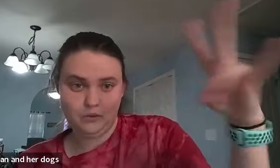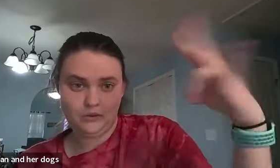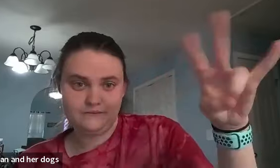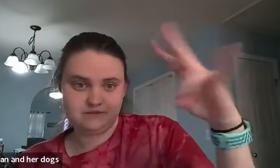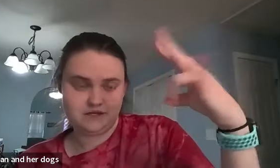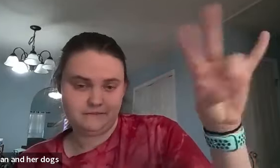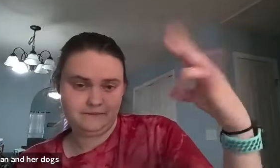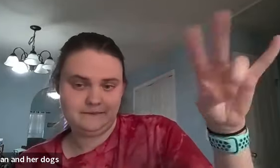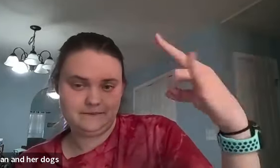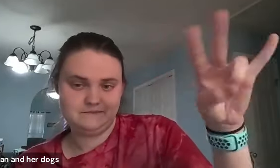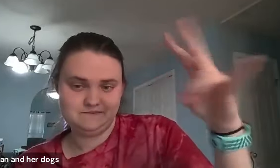Or this way. Mm-hmm.